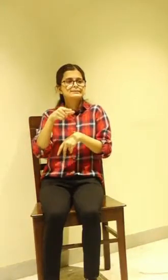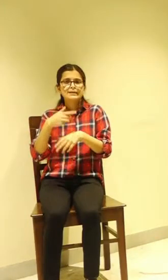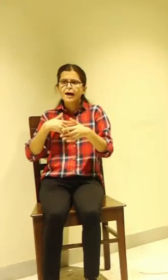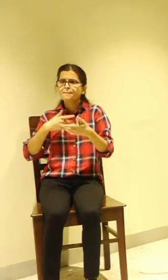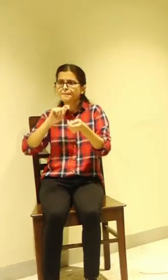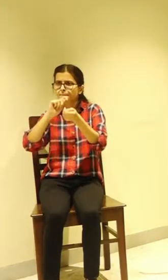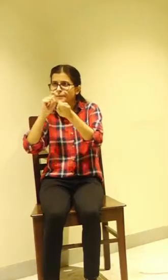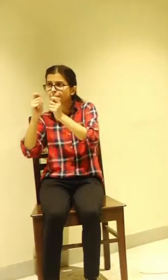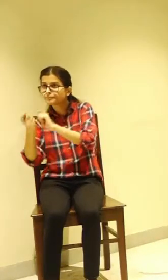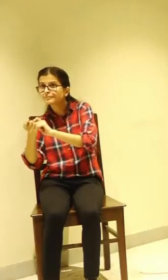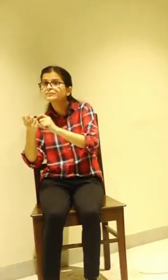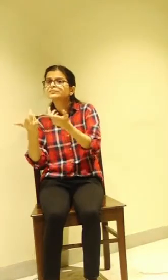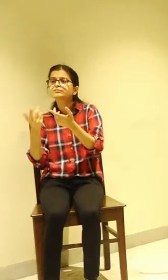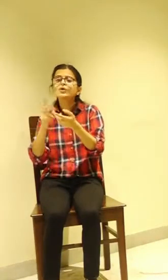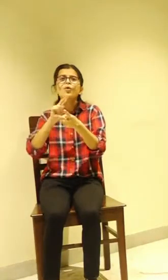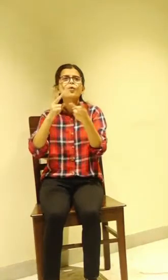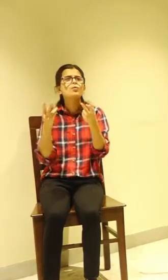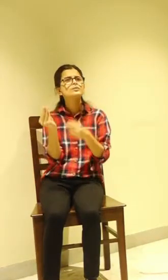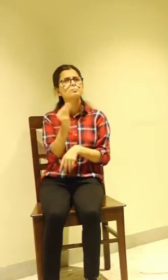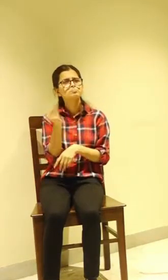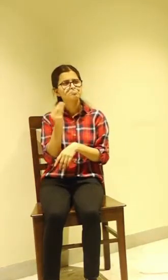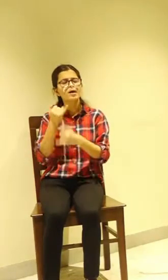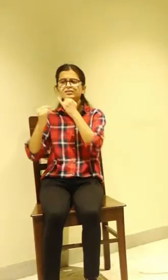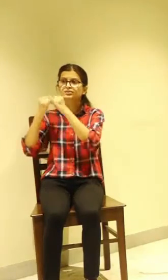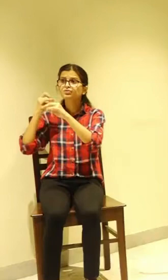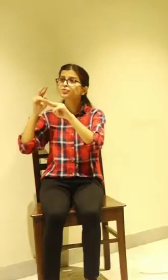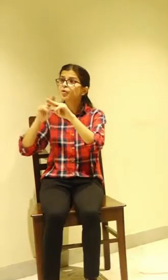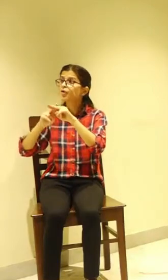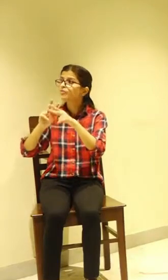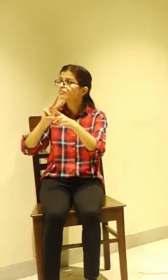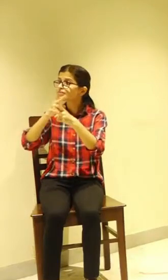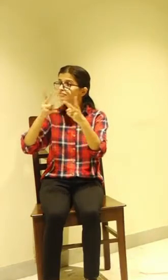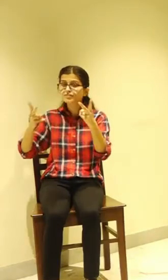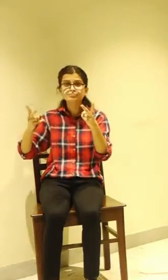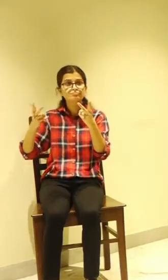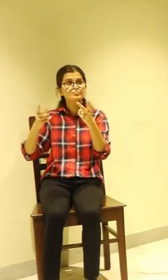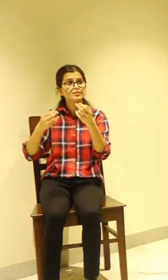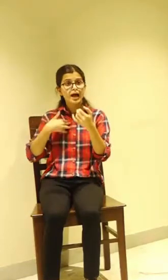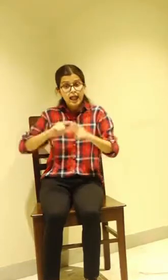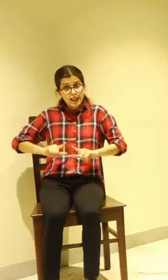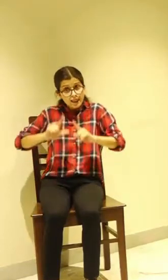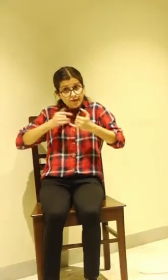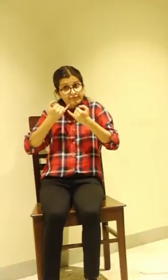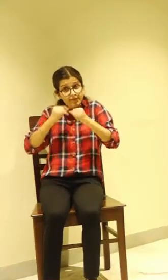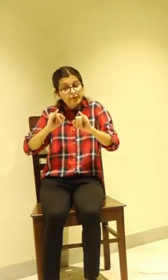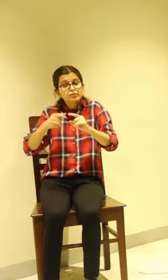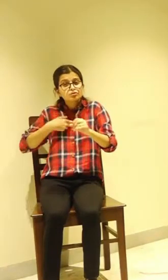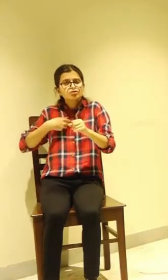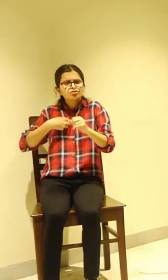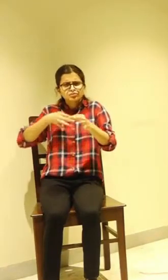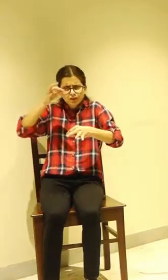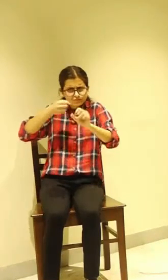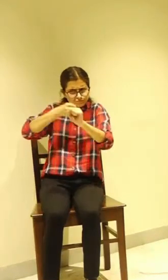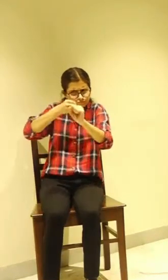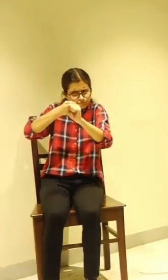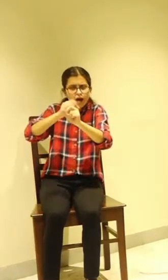most unceremonious manner. There's a history of due process being recognized for life and liberty, which justifies it. So there are several